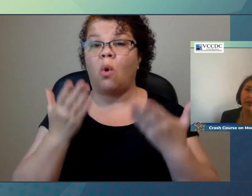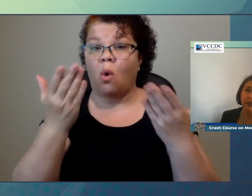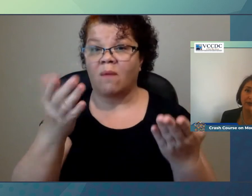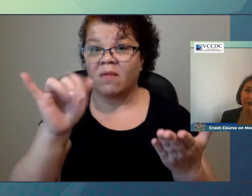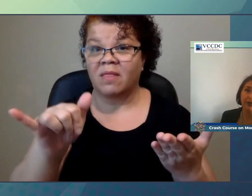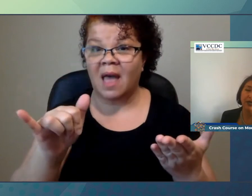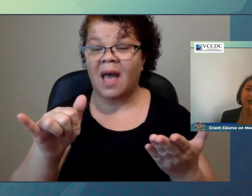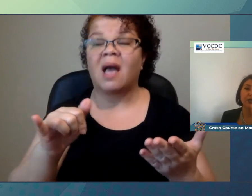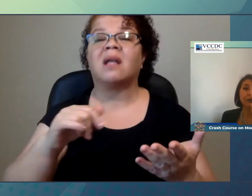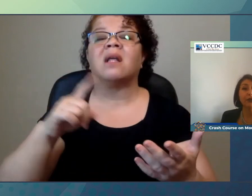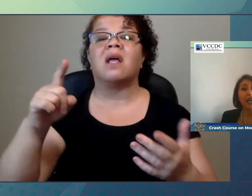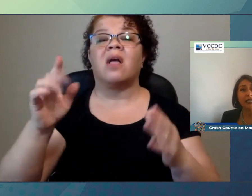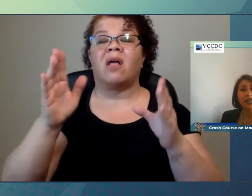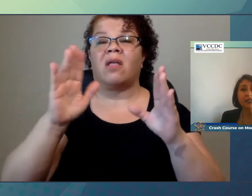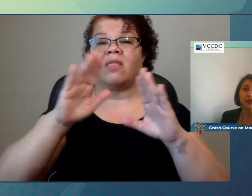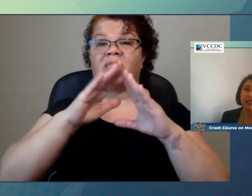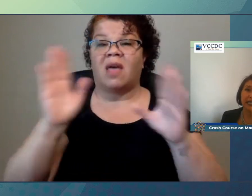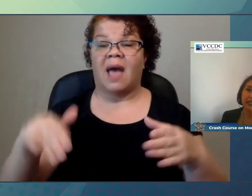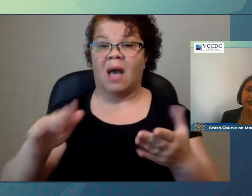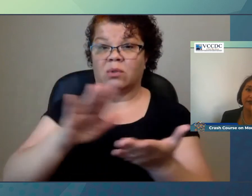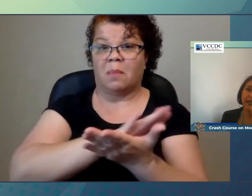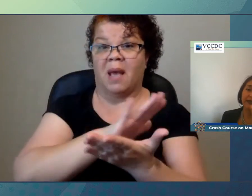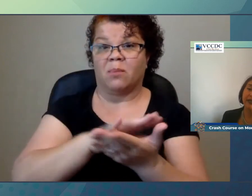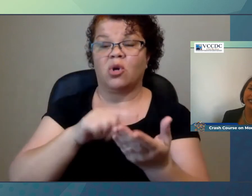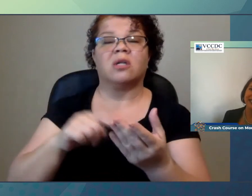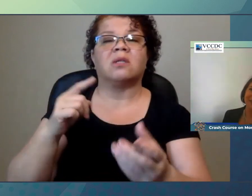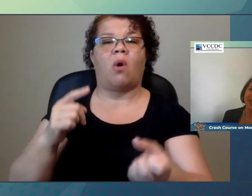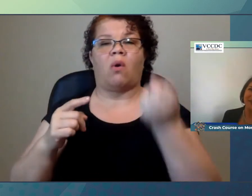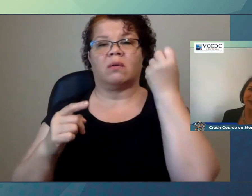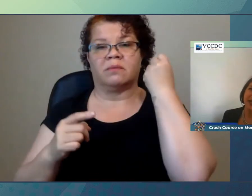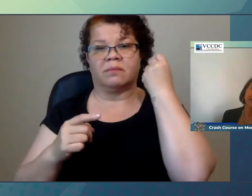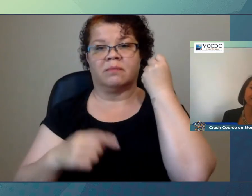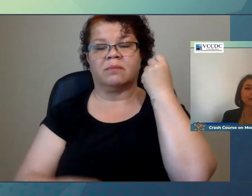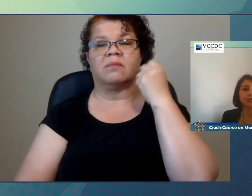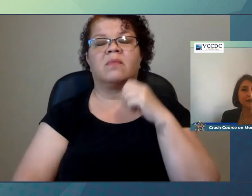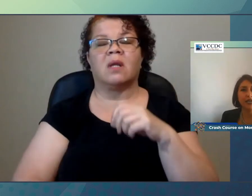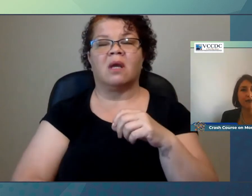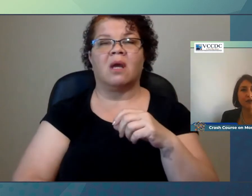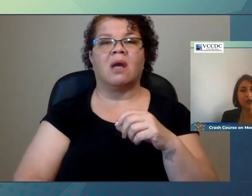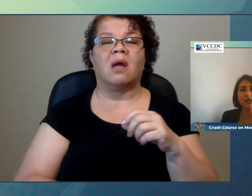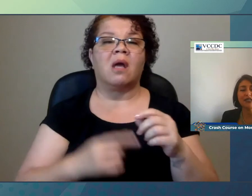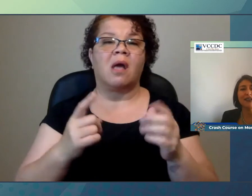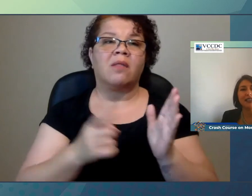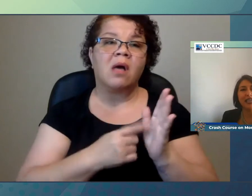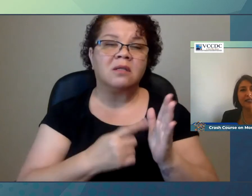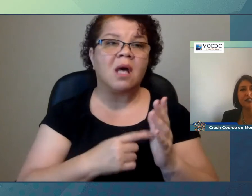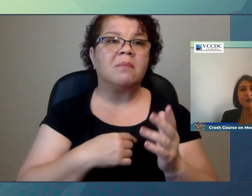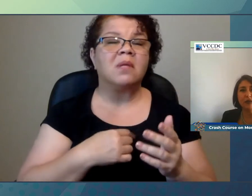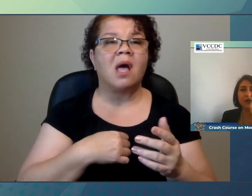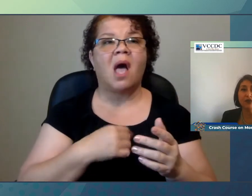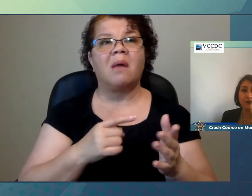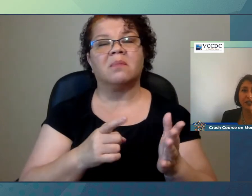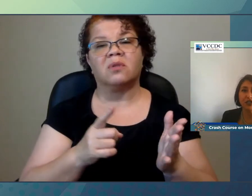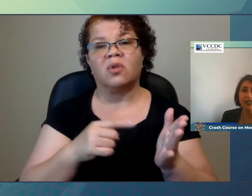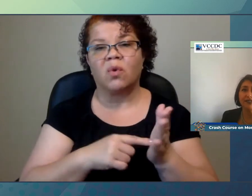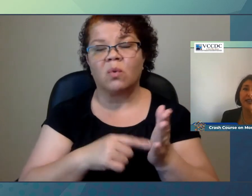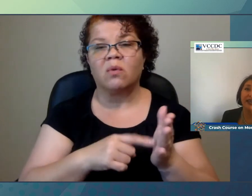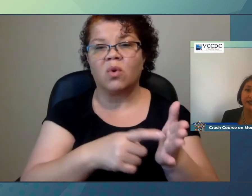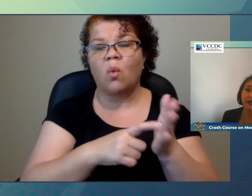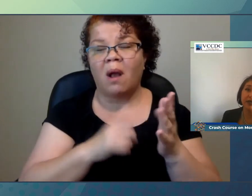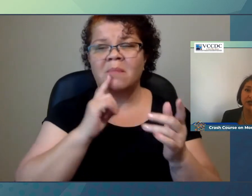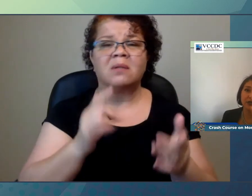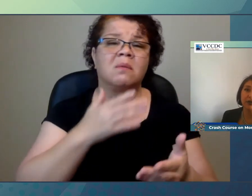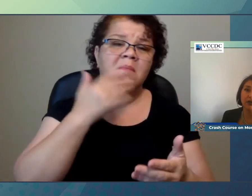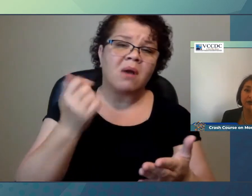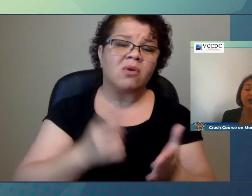paper on the loan. Their guidelines are slightly different, sometimes better, sometimes worse. Again, speak with your specialist and